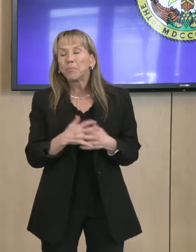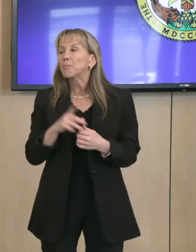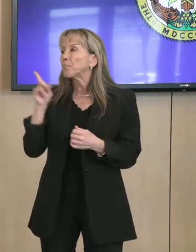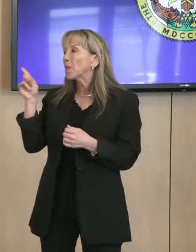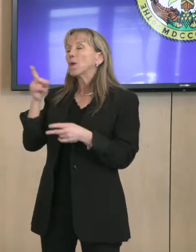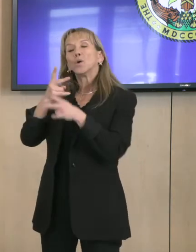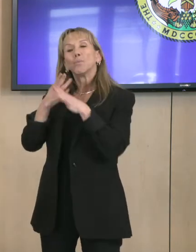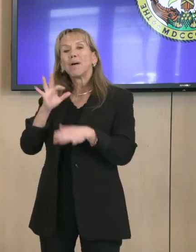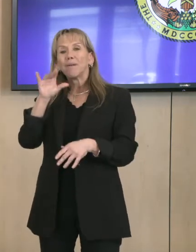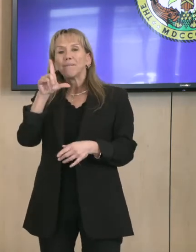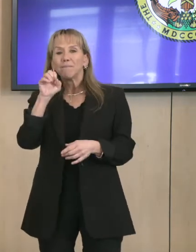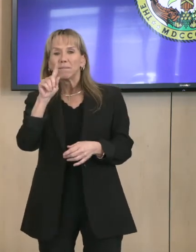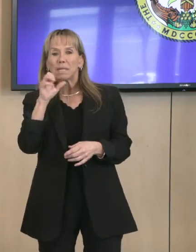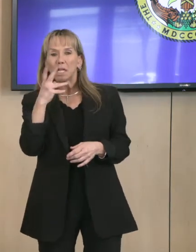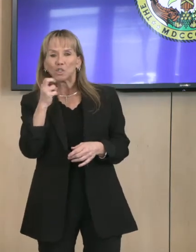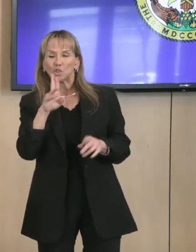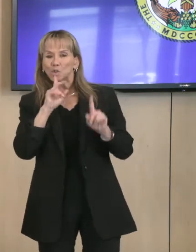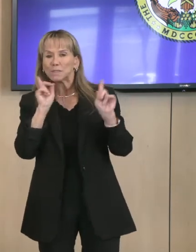that question.